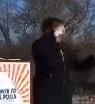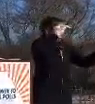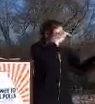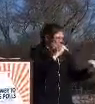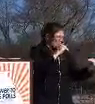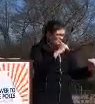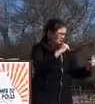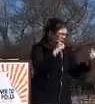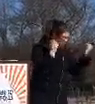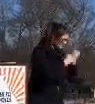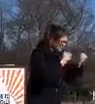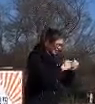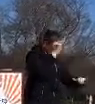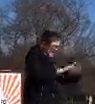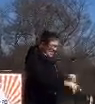assholes.